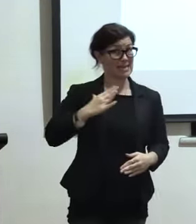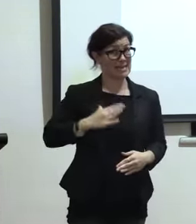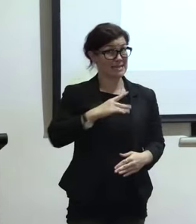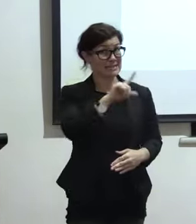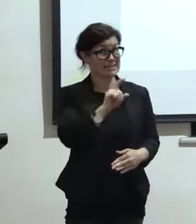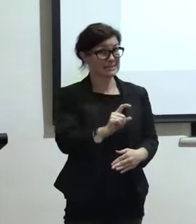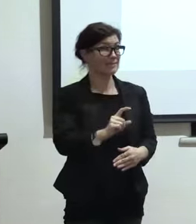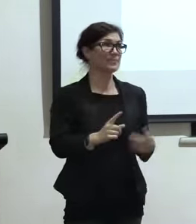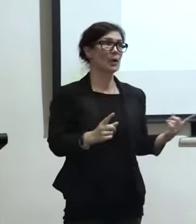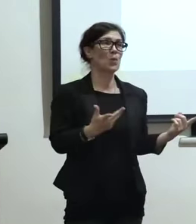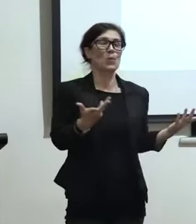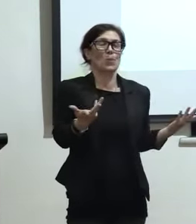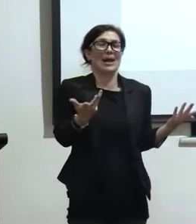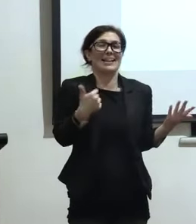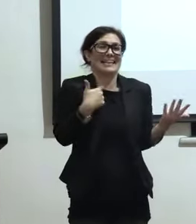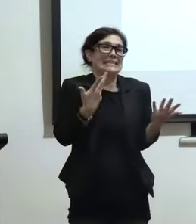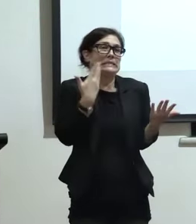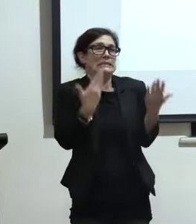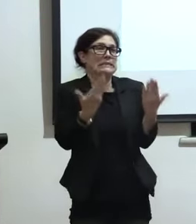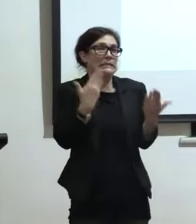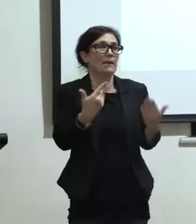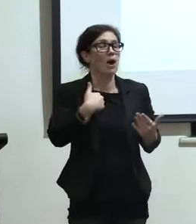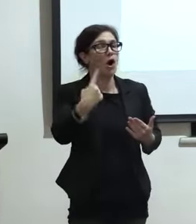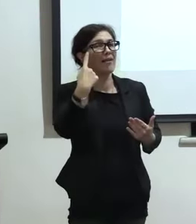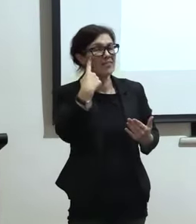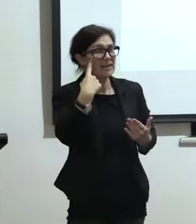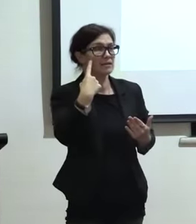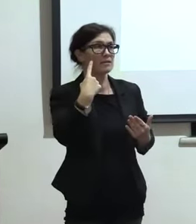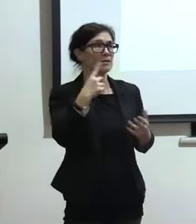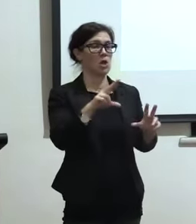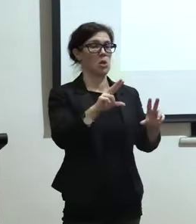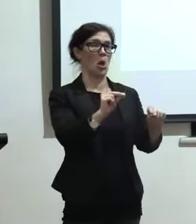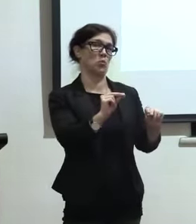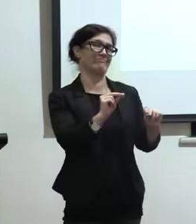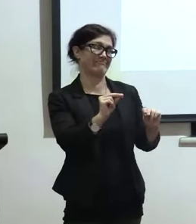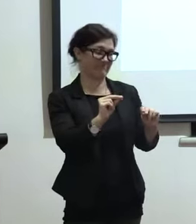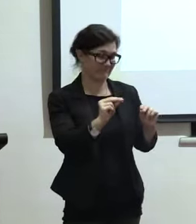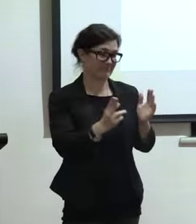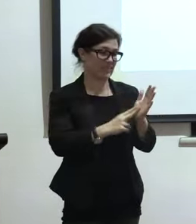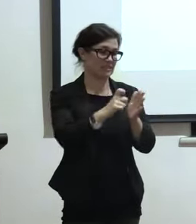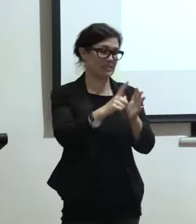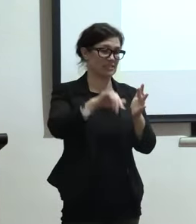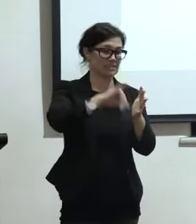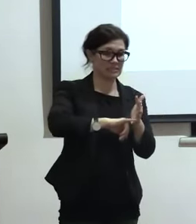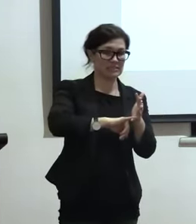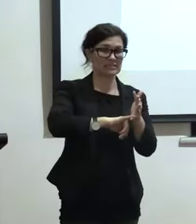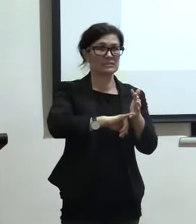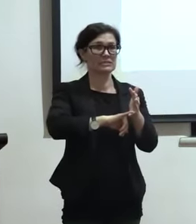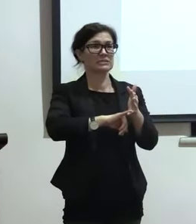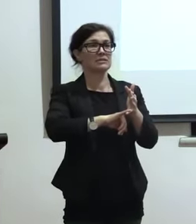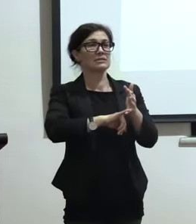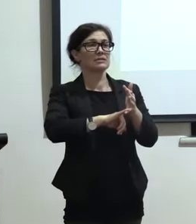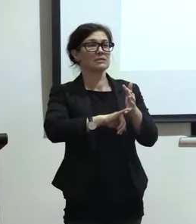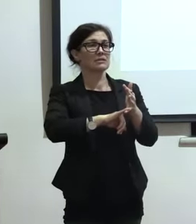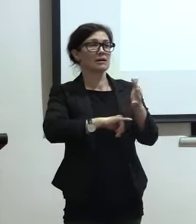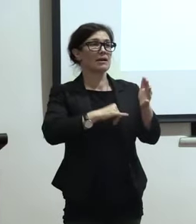It's not really my area, but the answer to that I think would be no. So the NDIS talks about no overlap,